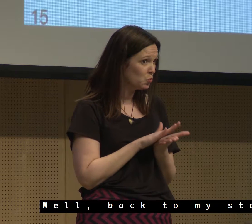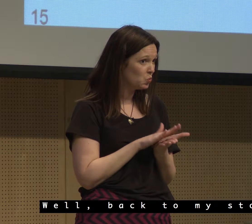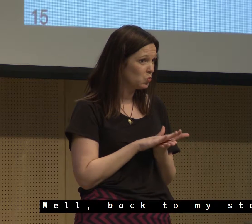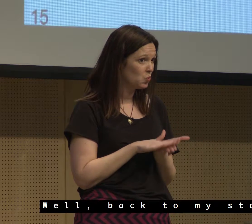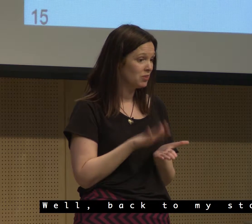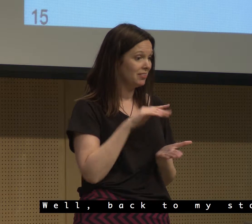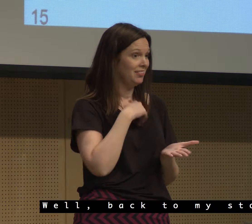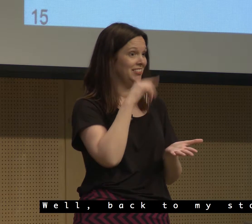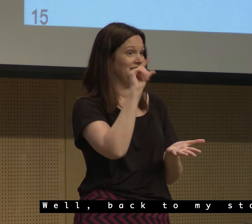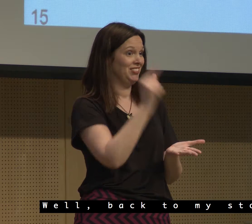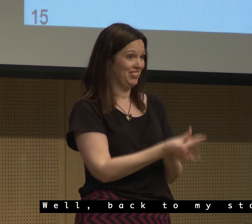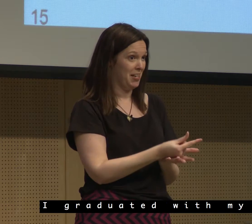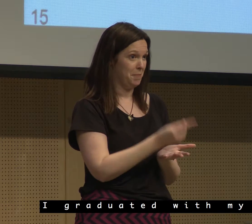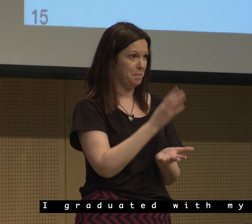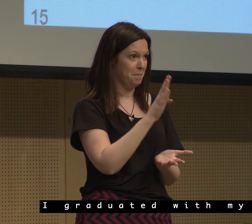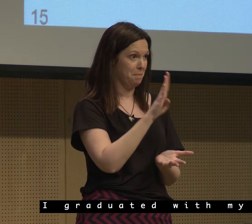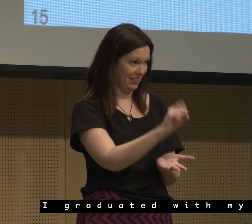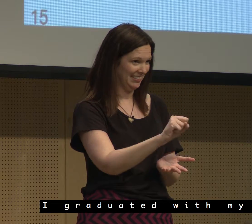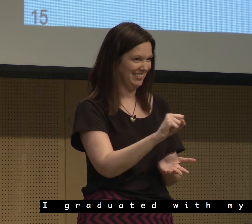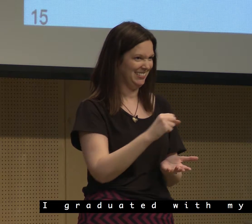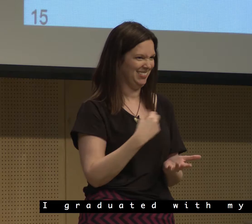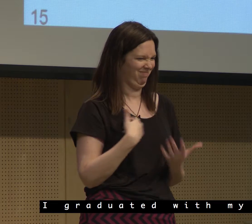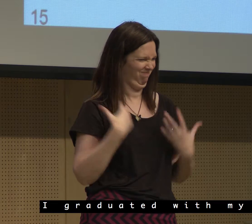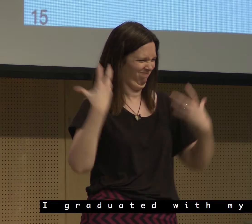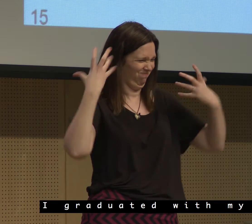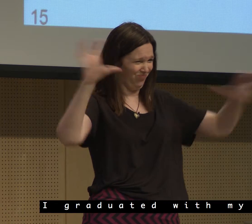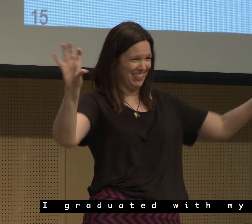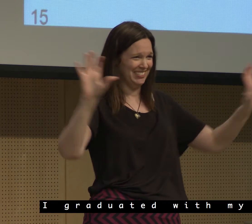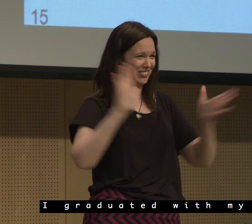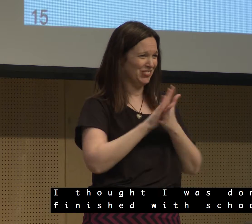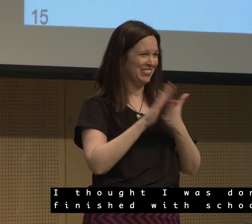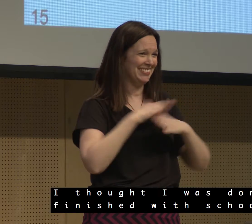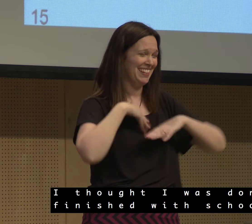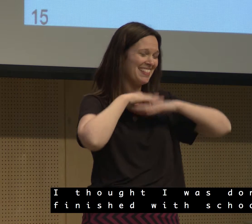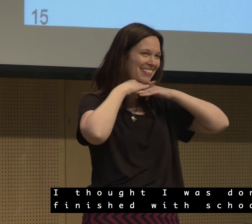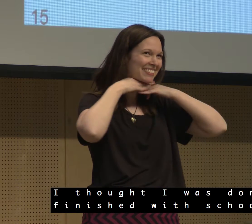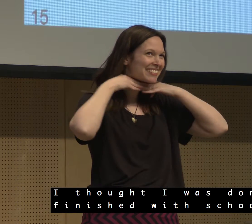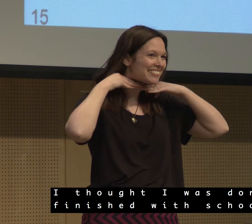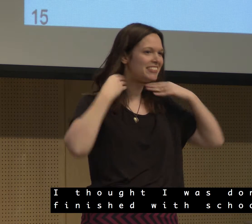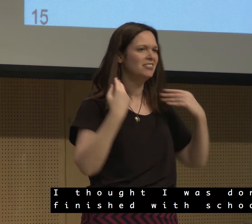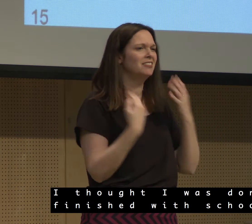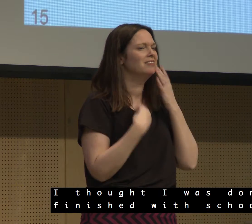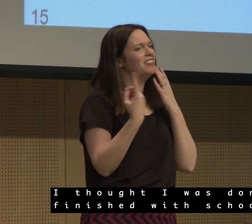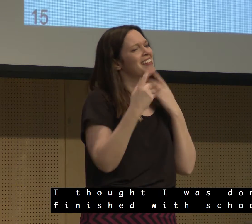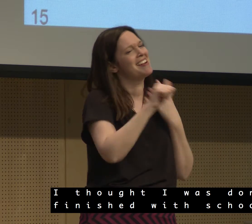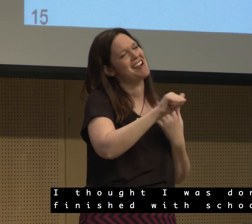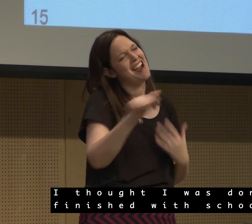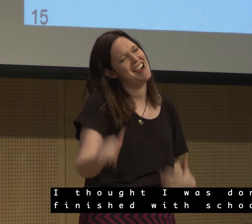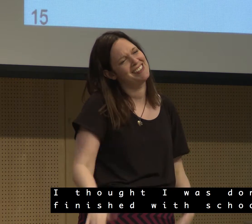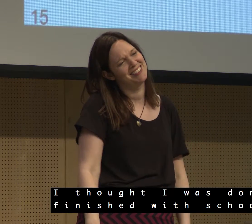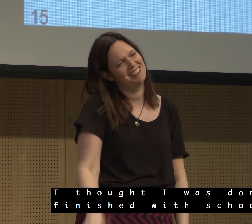Well, back to my story. I graduated with my BS. I thought I was done, finished with